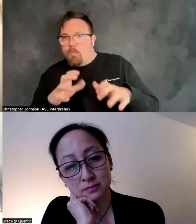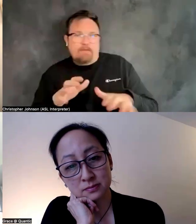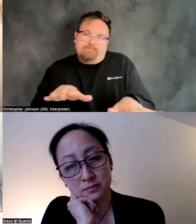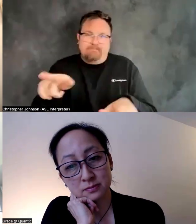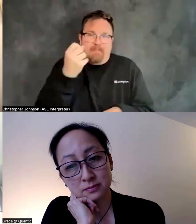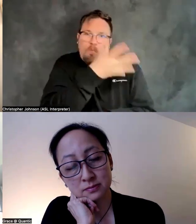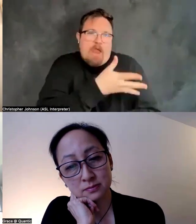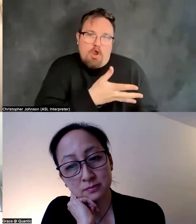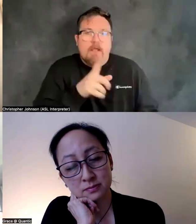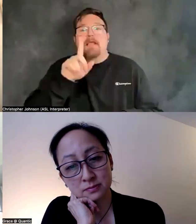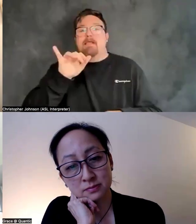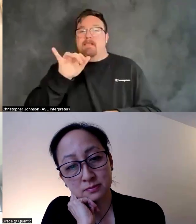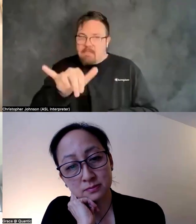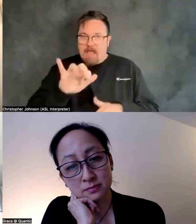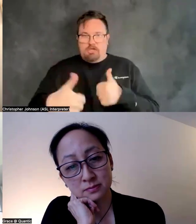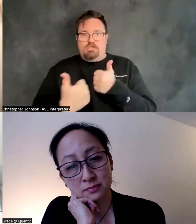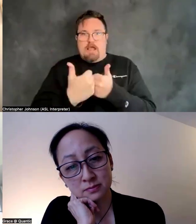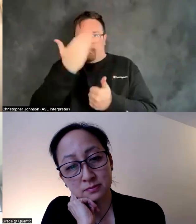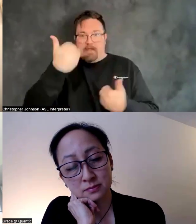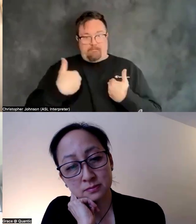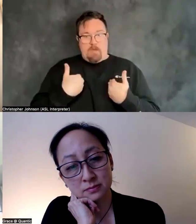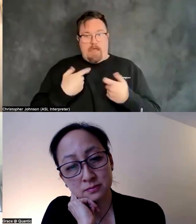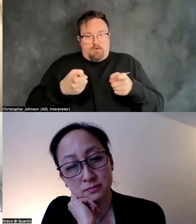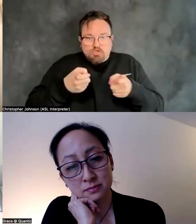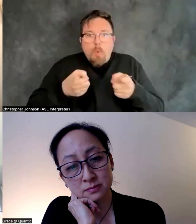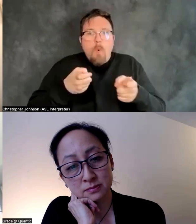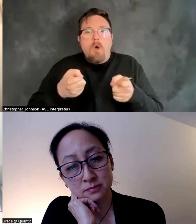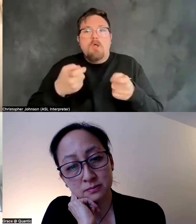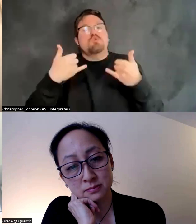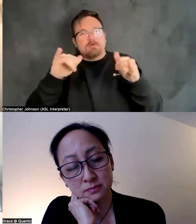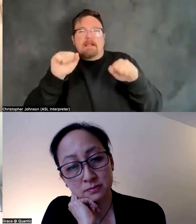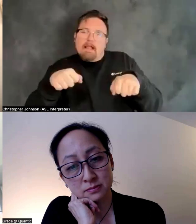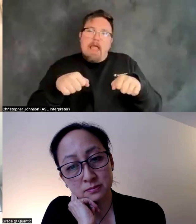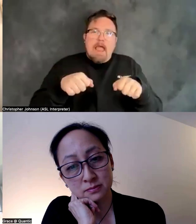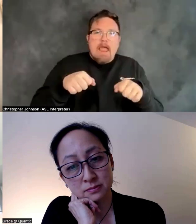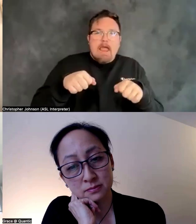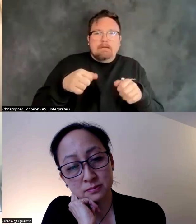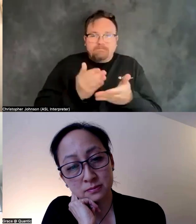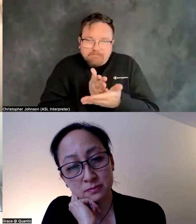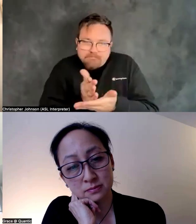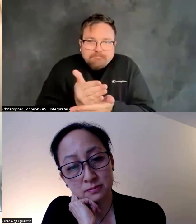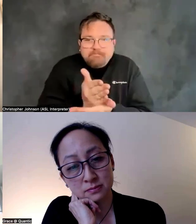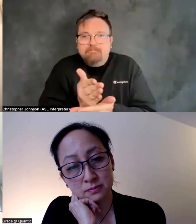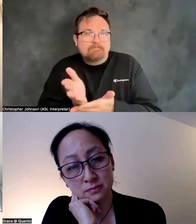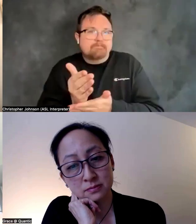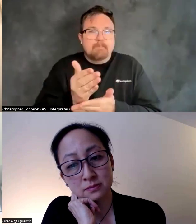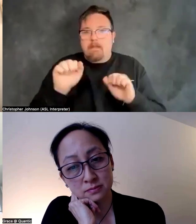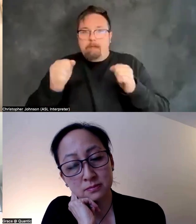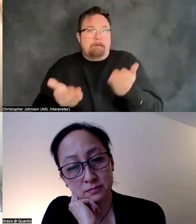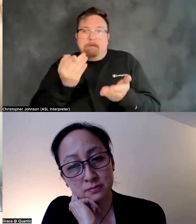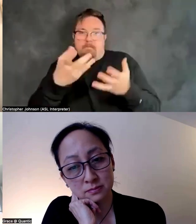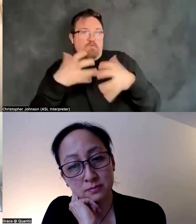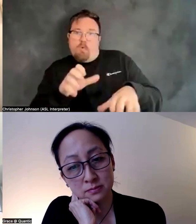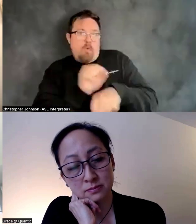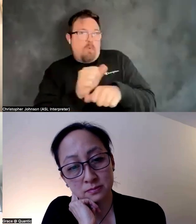challenge. Because if you have regulations, you still figure out a way to basically whether you want to operate in that country or you don't want to,